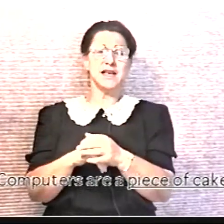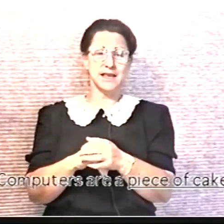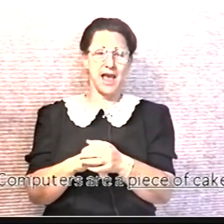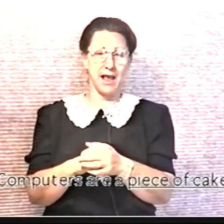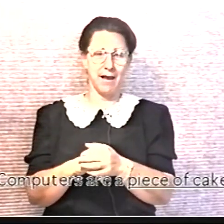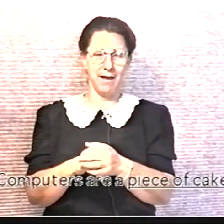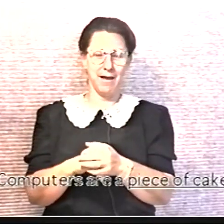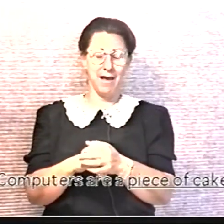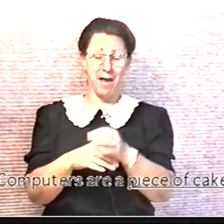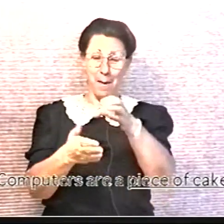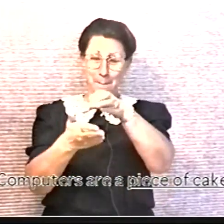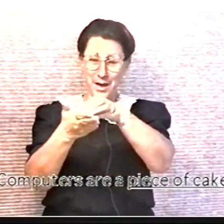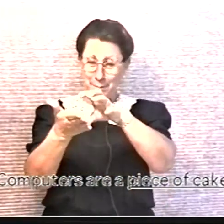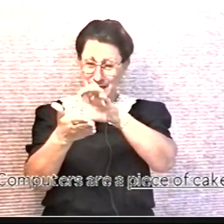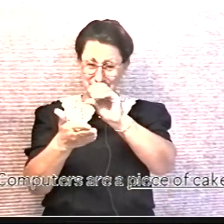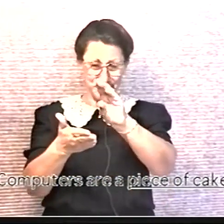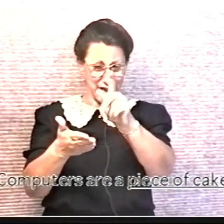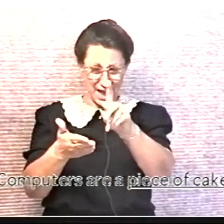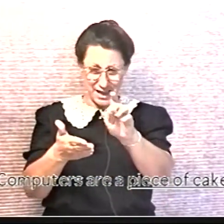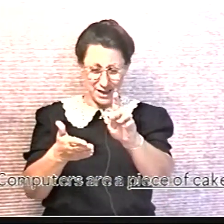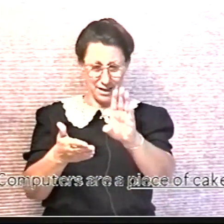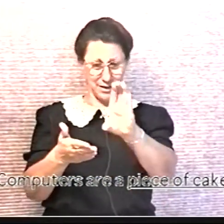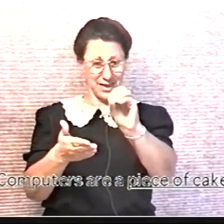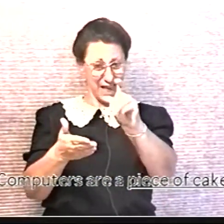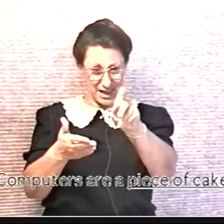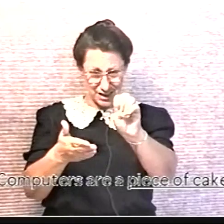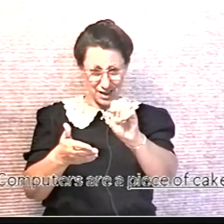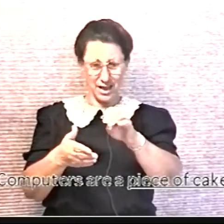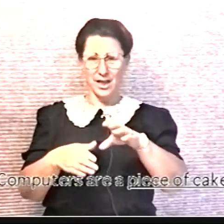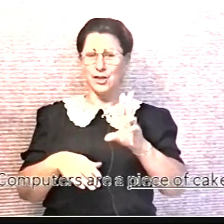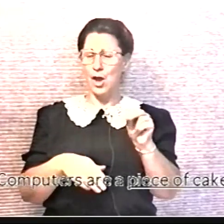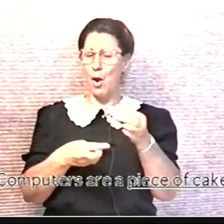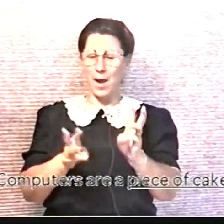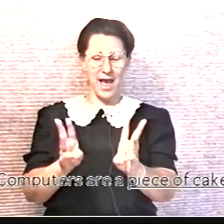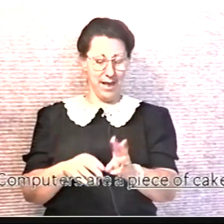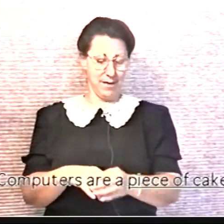cake. But a piece of cake? No way.